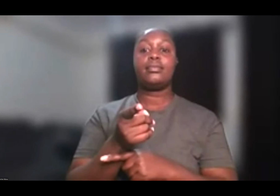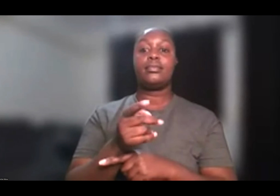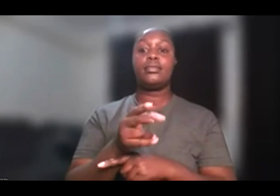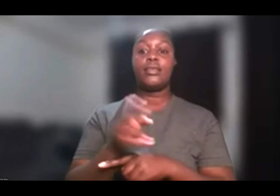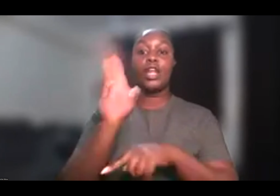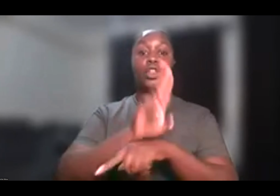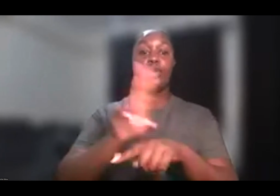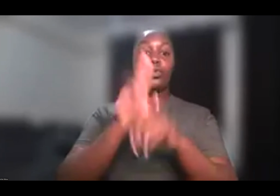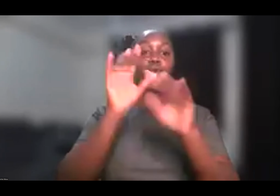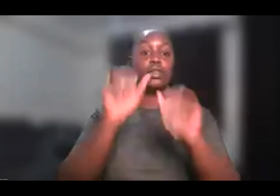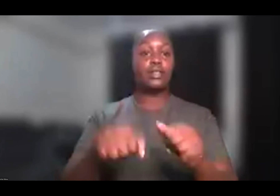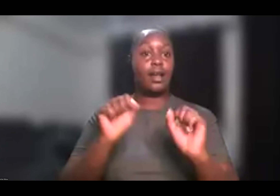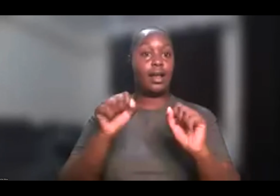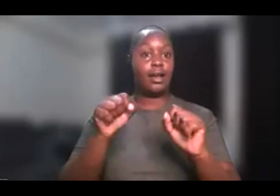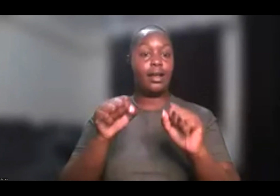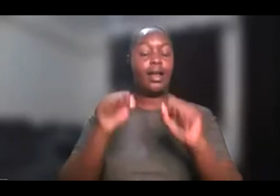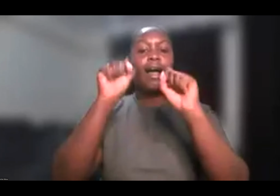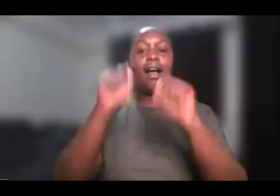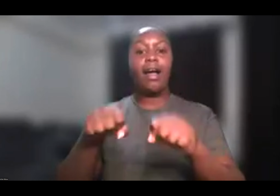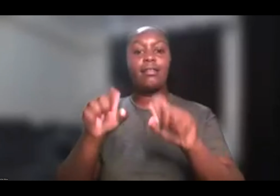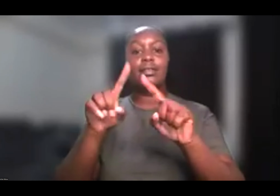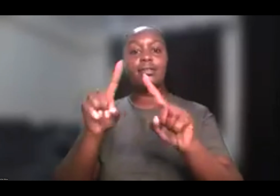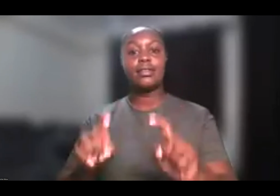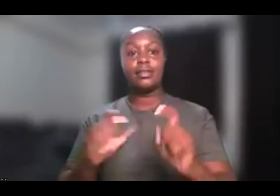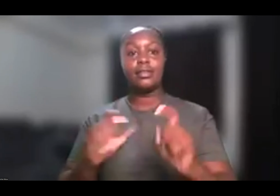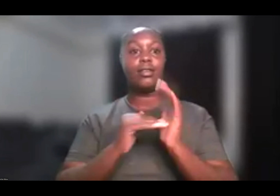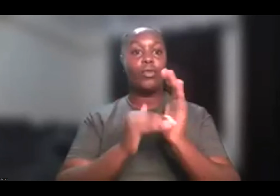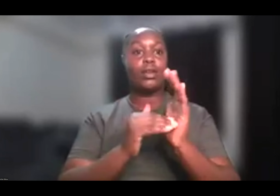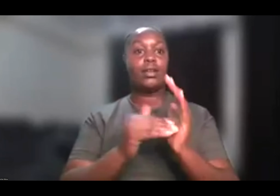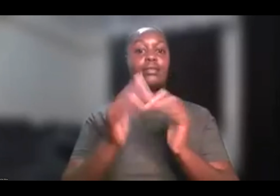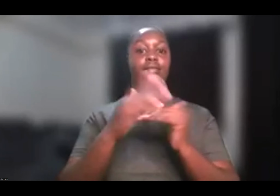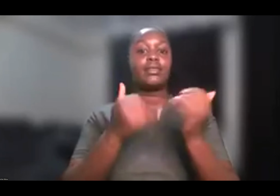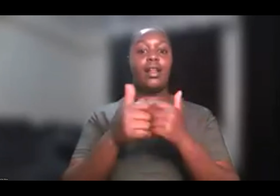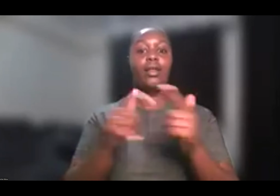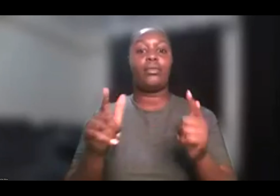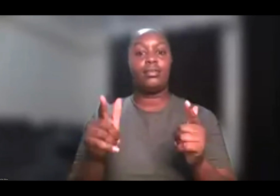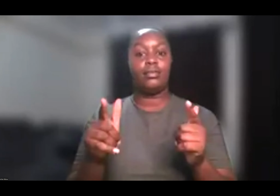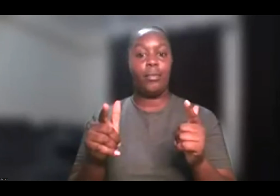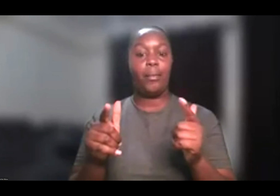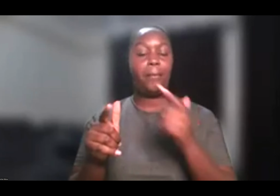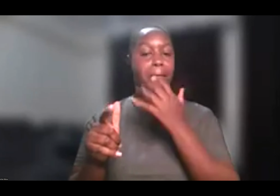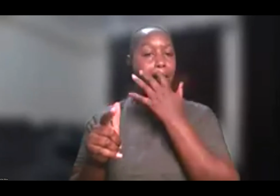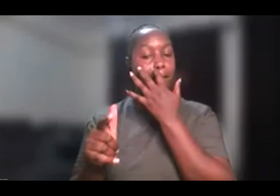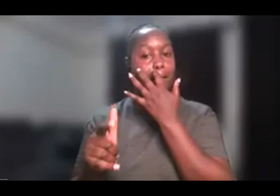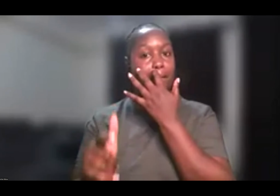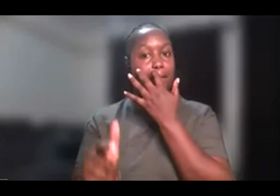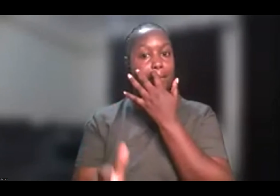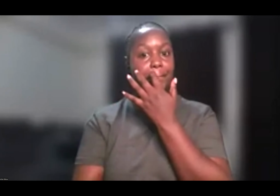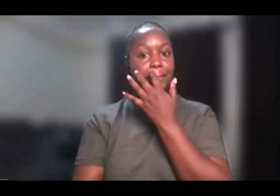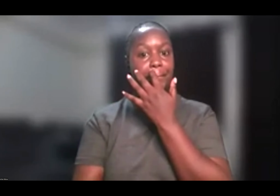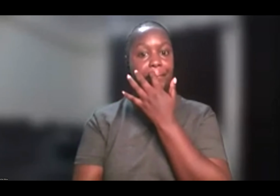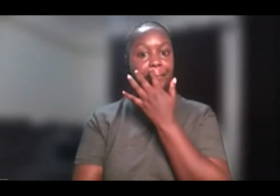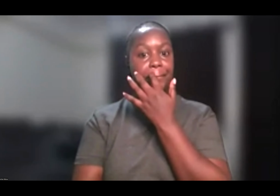model will sign uh, yeah, having connection